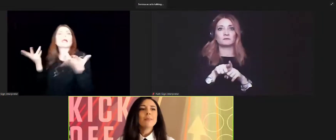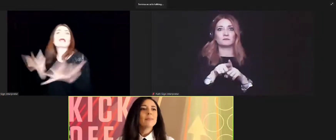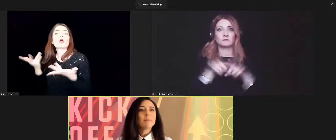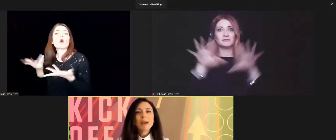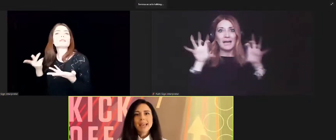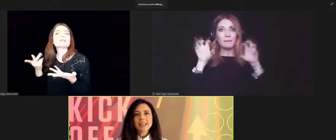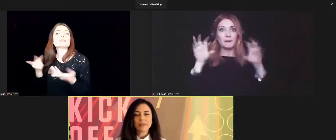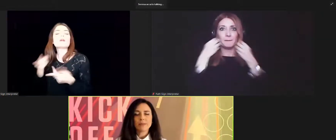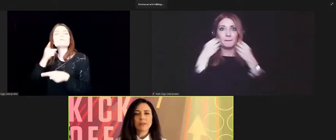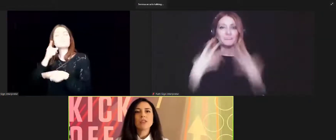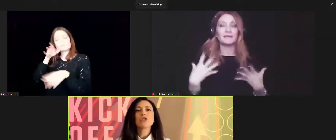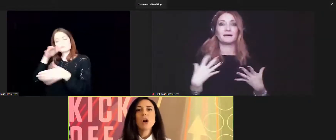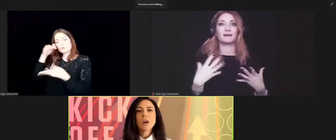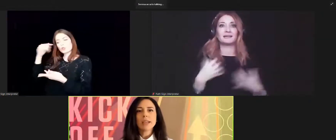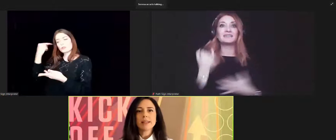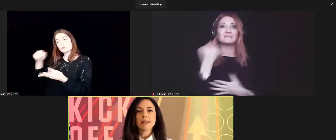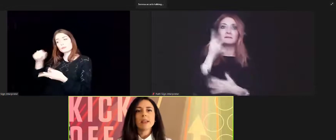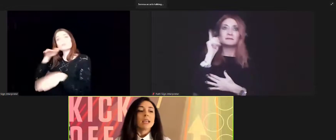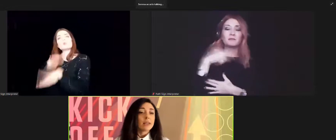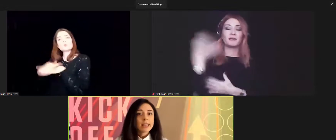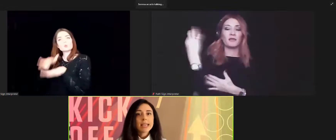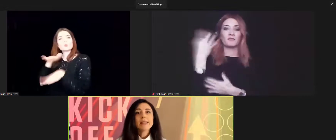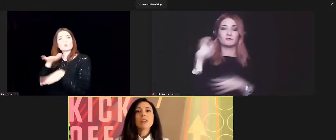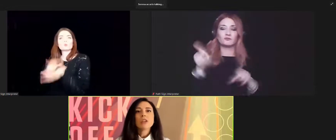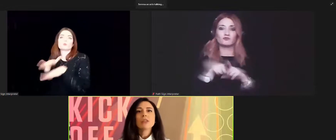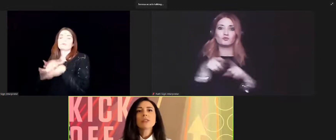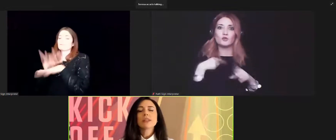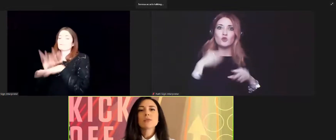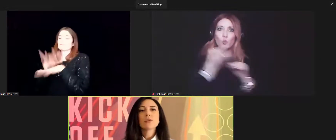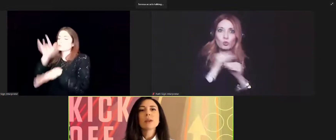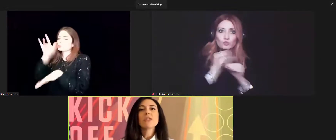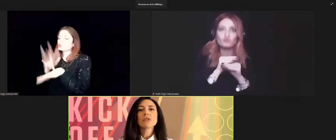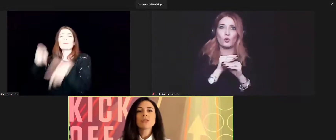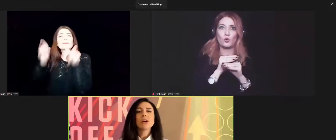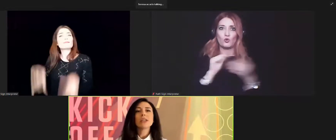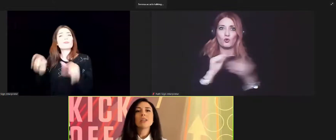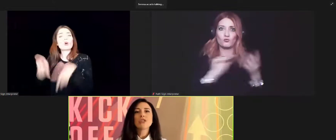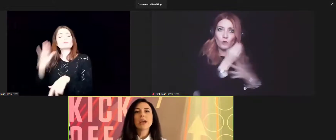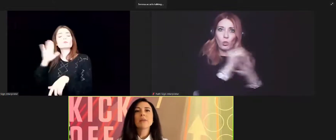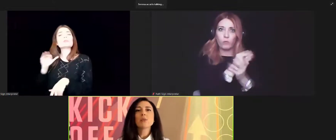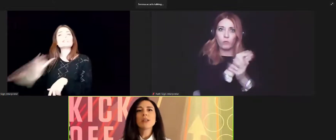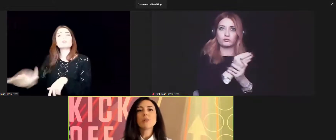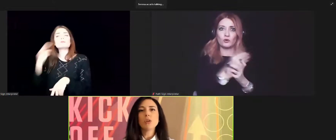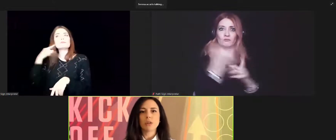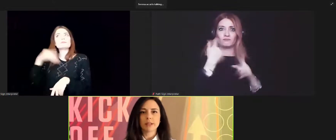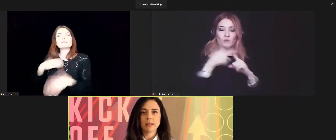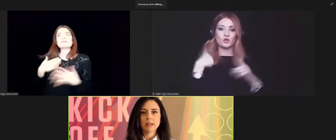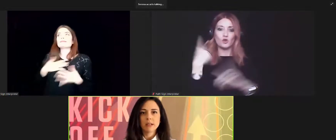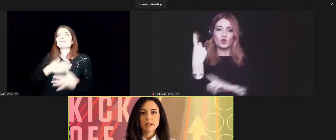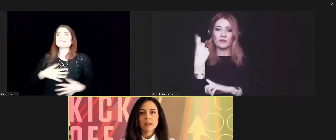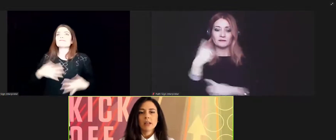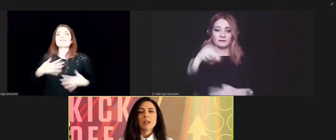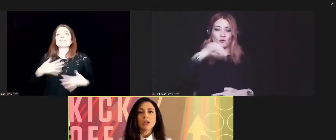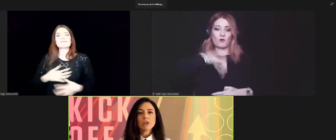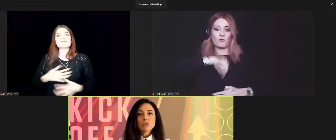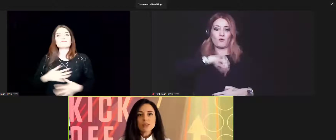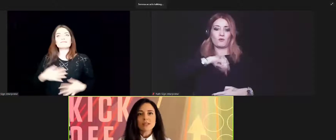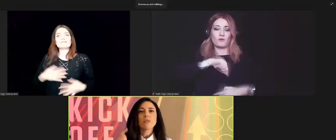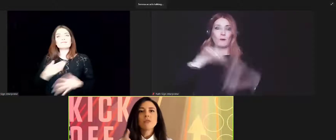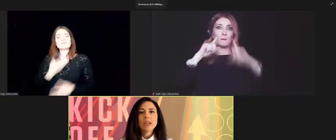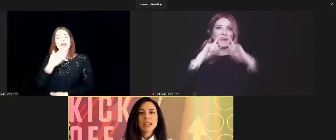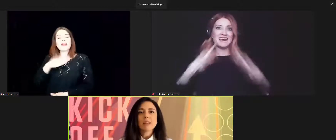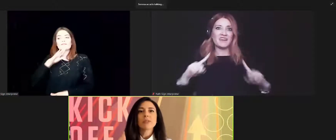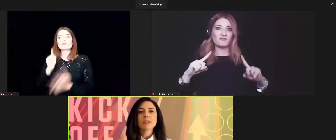feel the benefit, enjoy it, create your transformation story and share with the world.